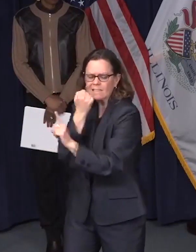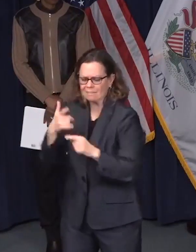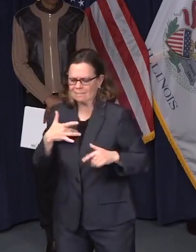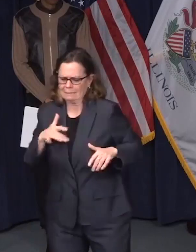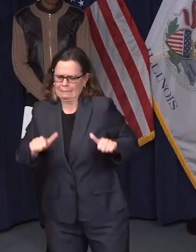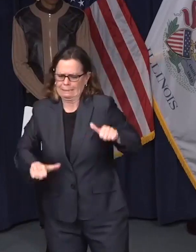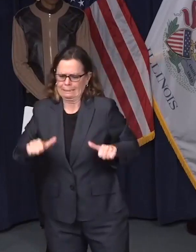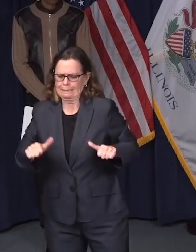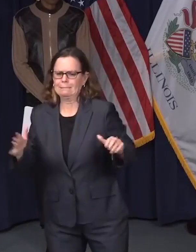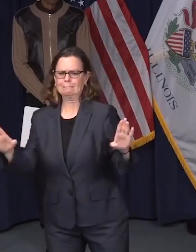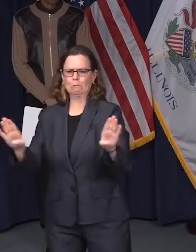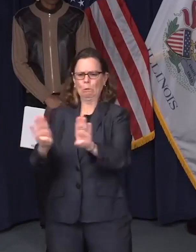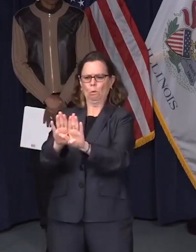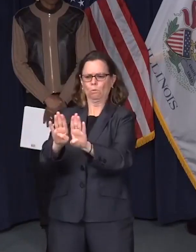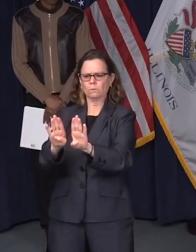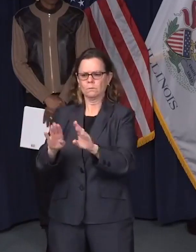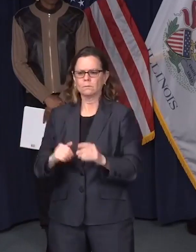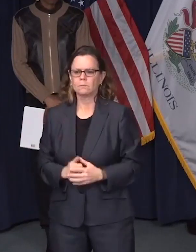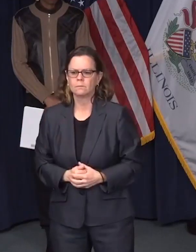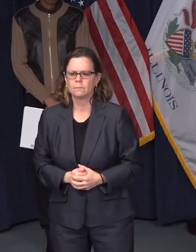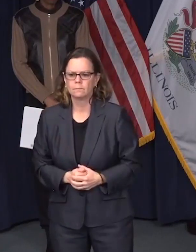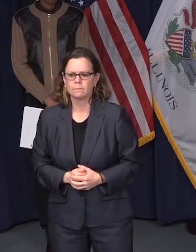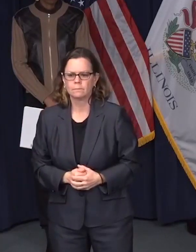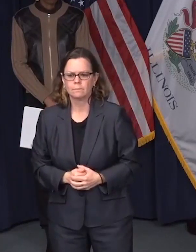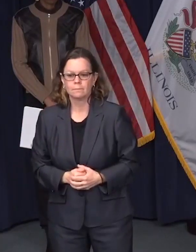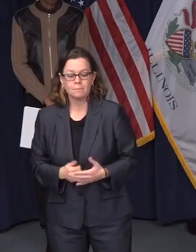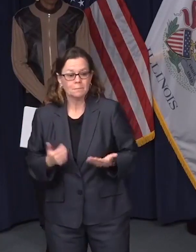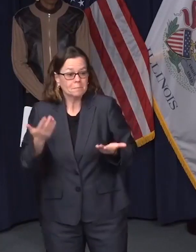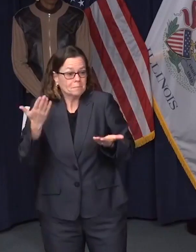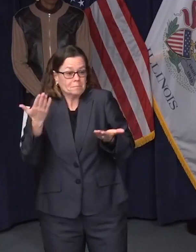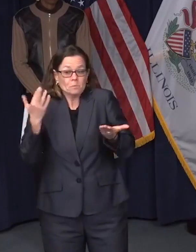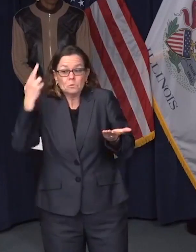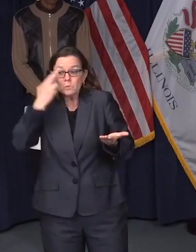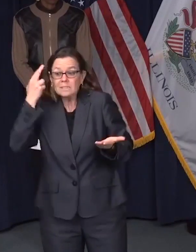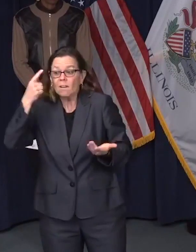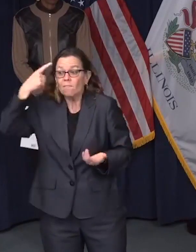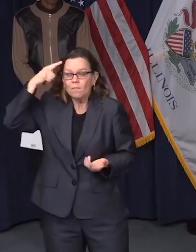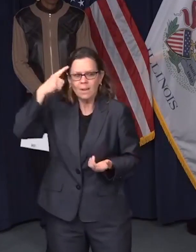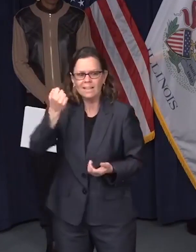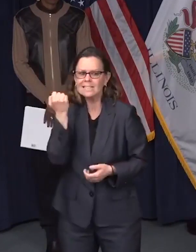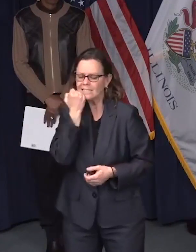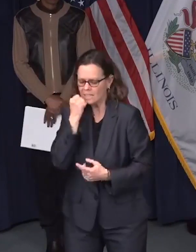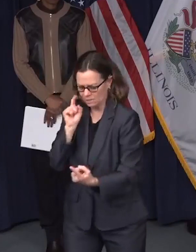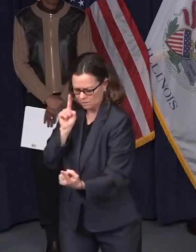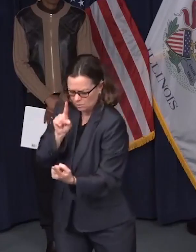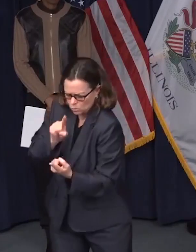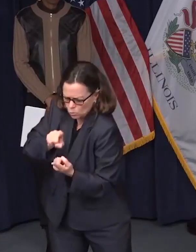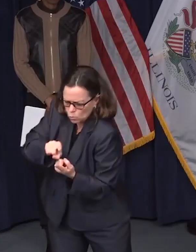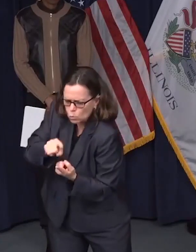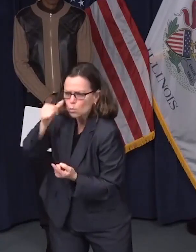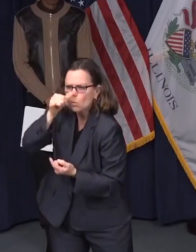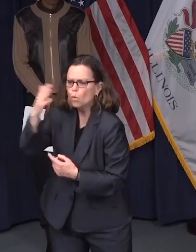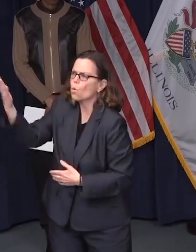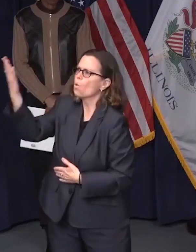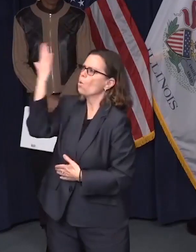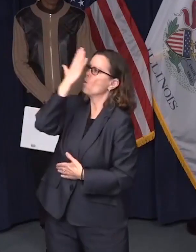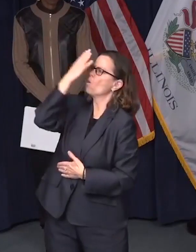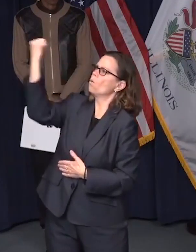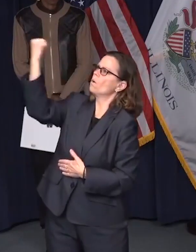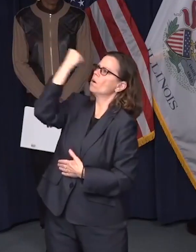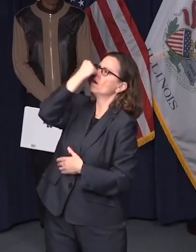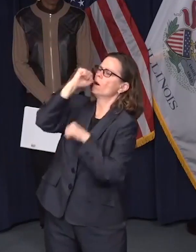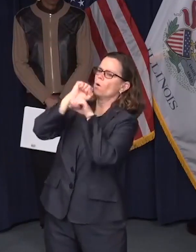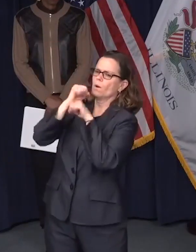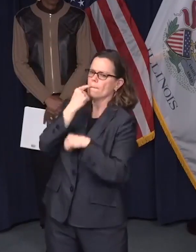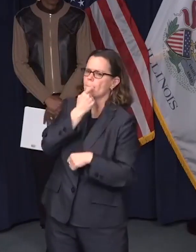the aerosolization of someone's saliva when they're being worked on makes it very difficult